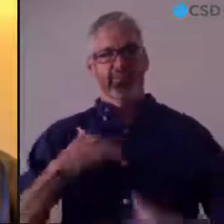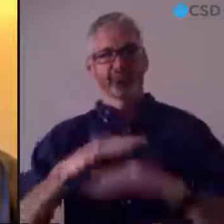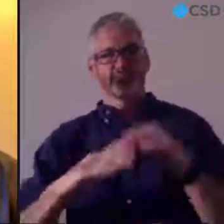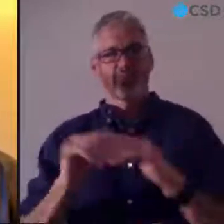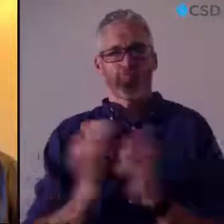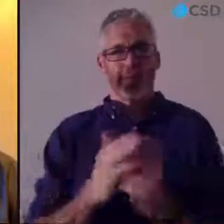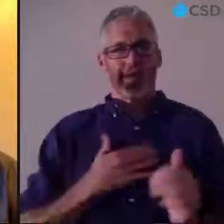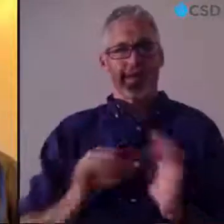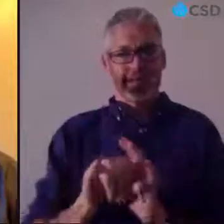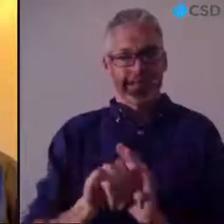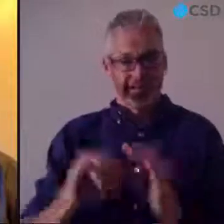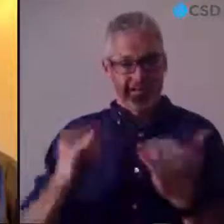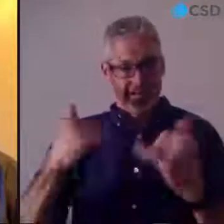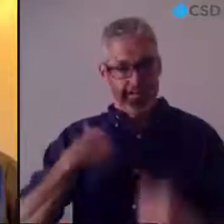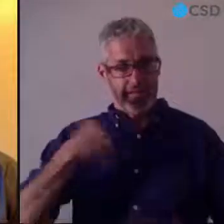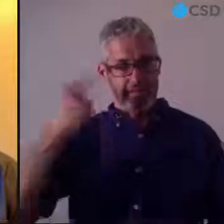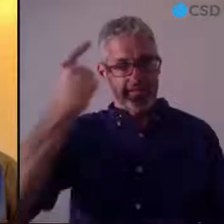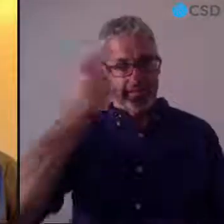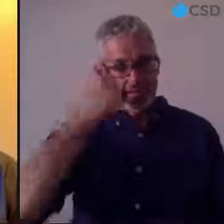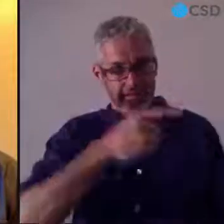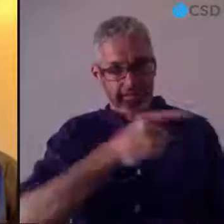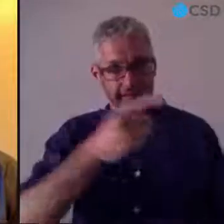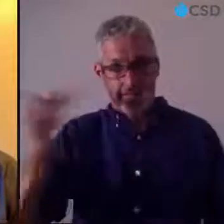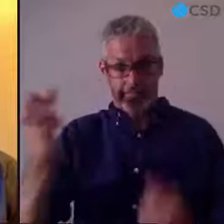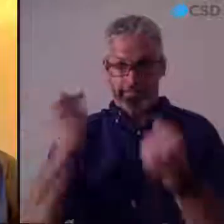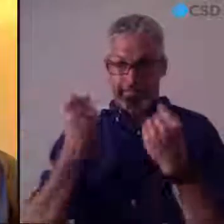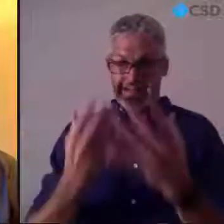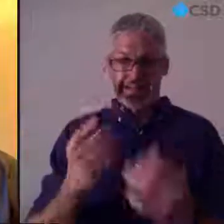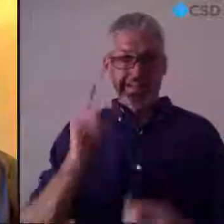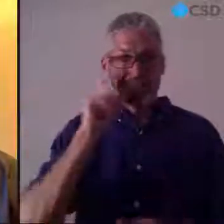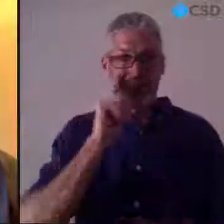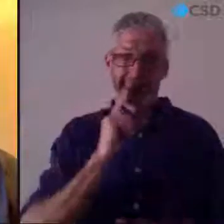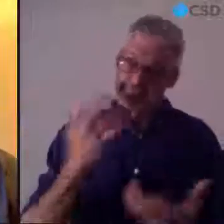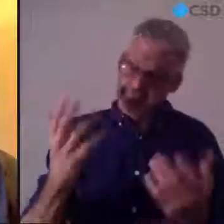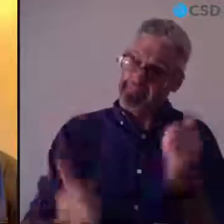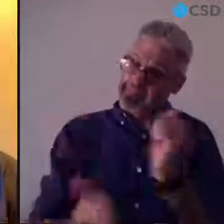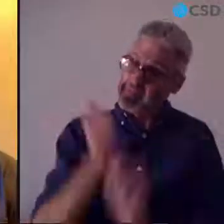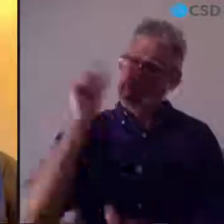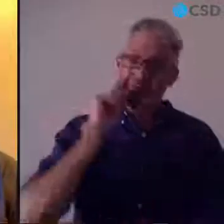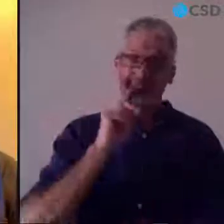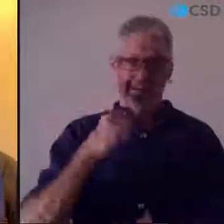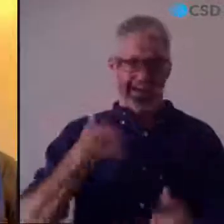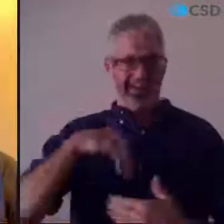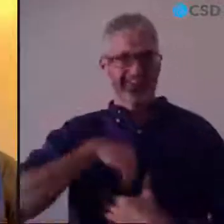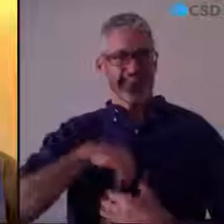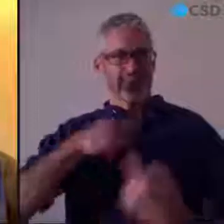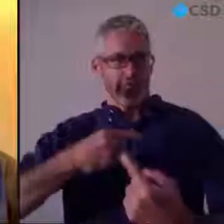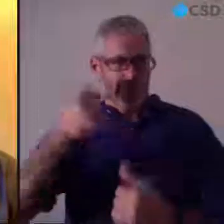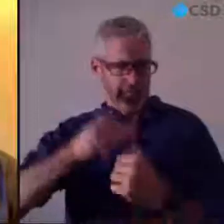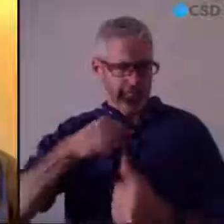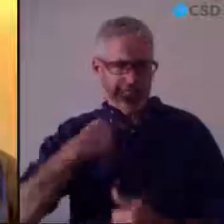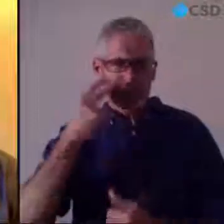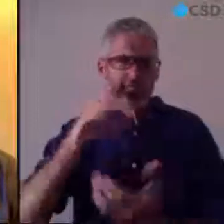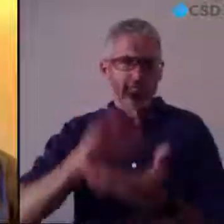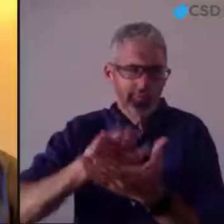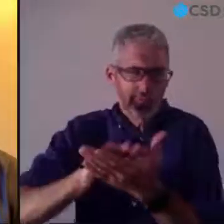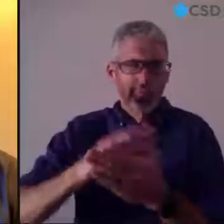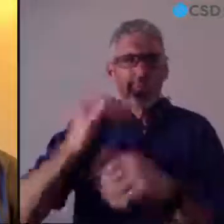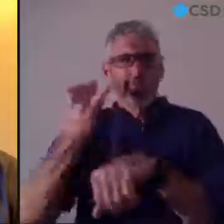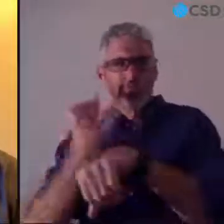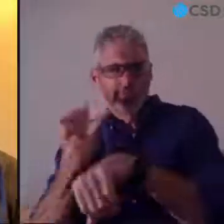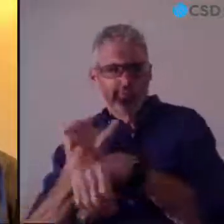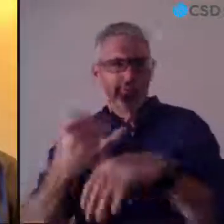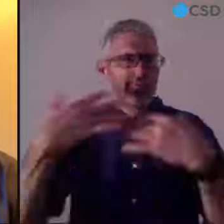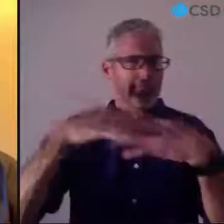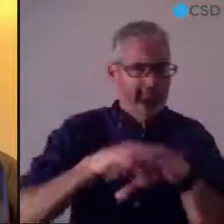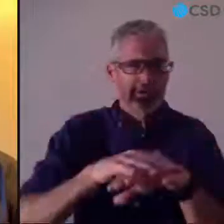just influenced the direction of the rest of my life. I was comfortable with my identity. So I started wondering, many or maybe most deaf people